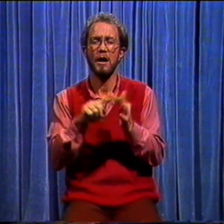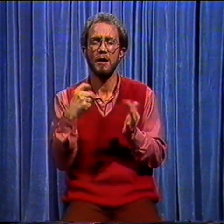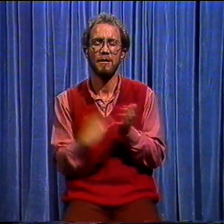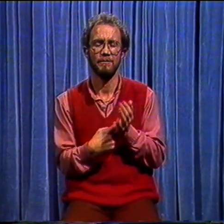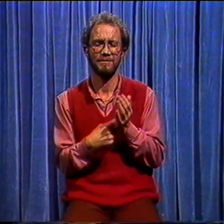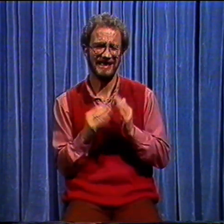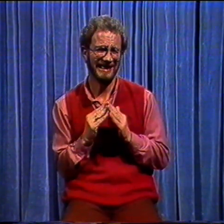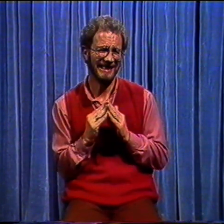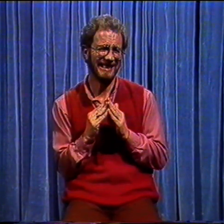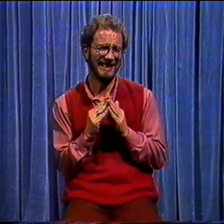water.